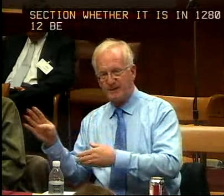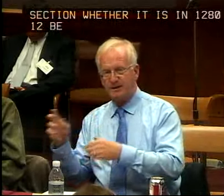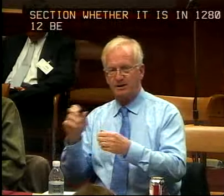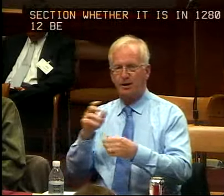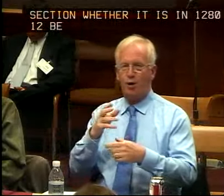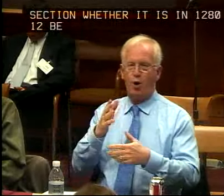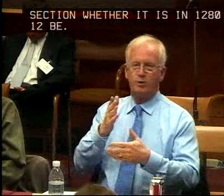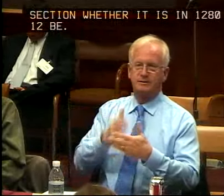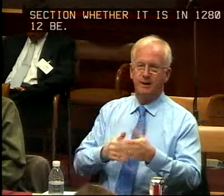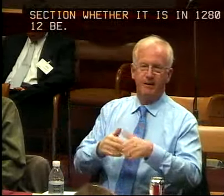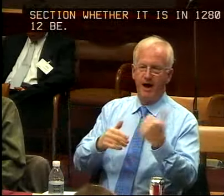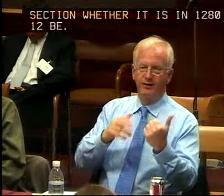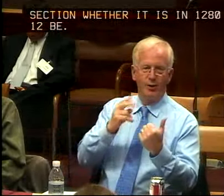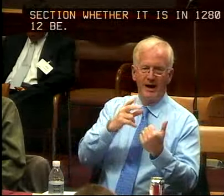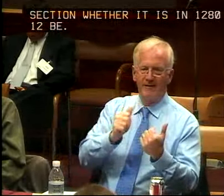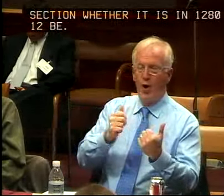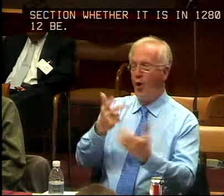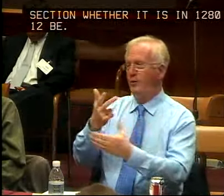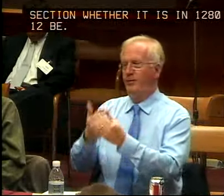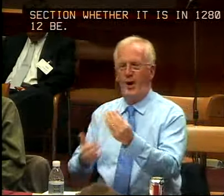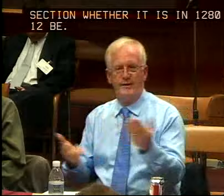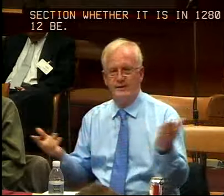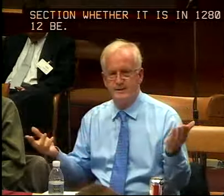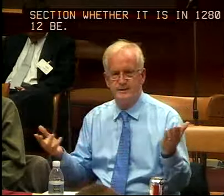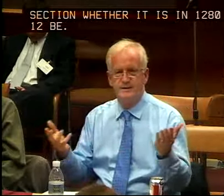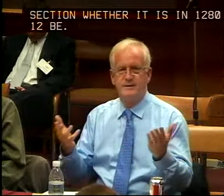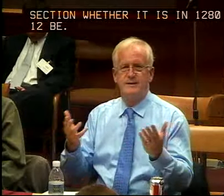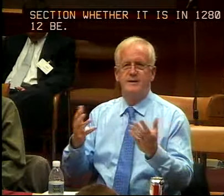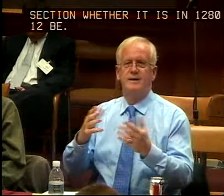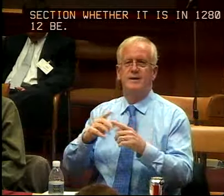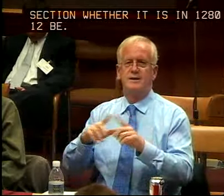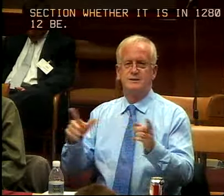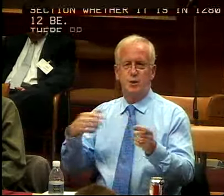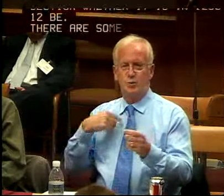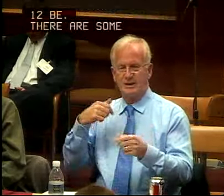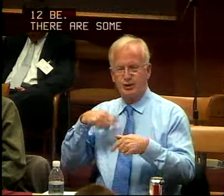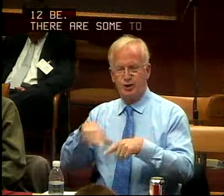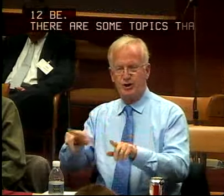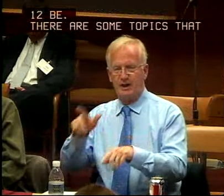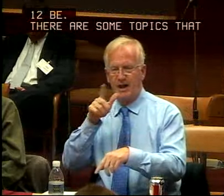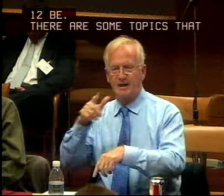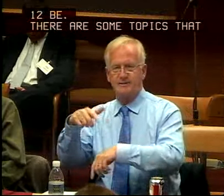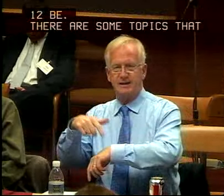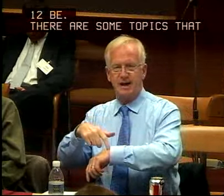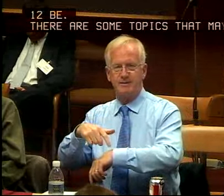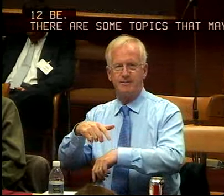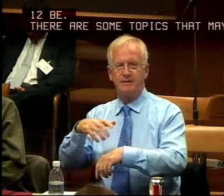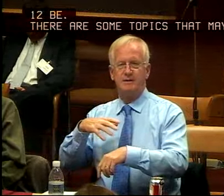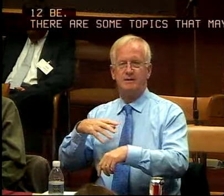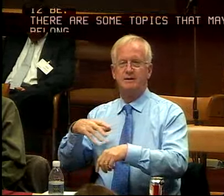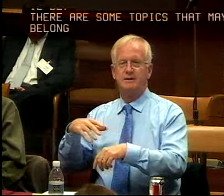may belong in 12B, or maybe it should be in both. So during our